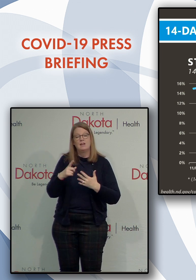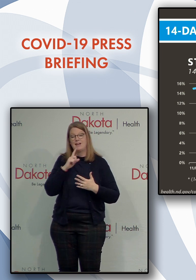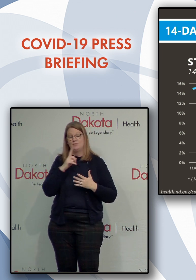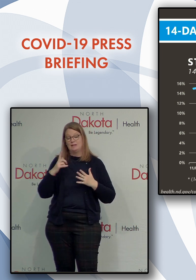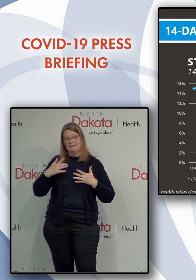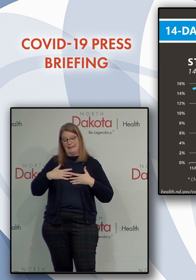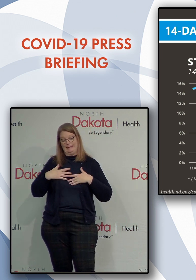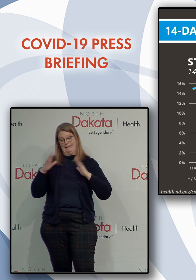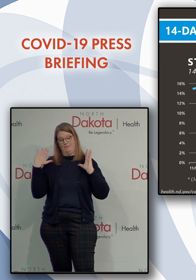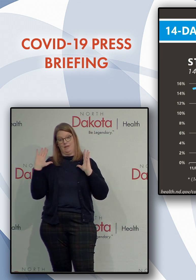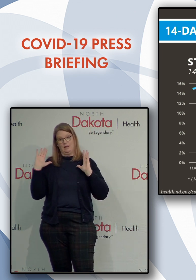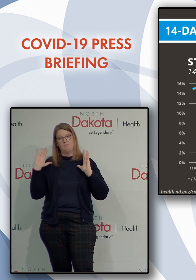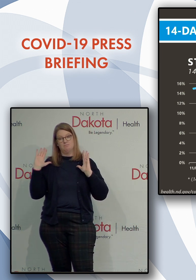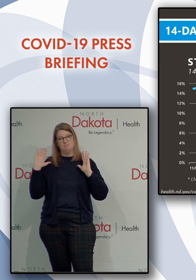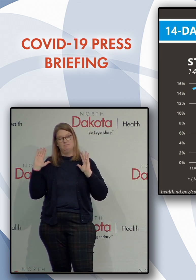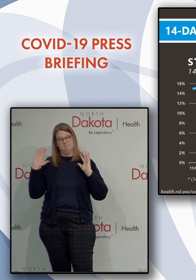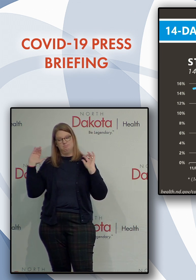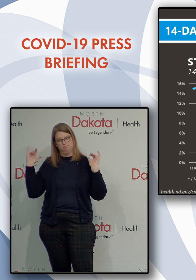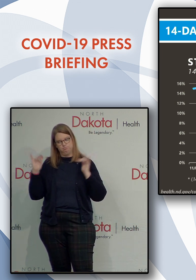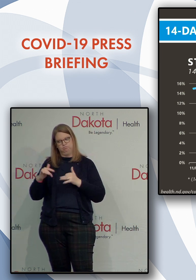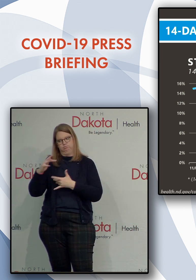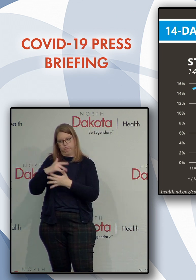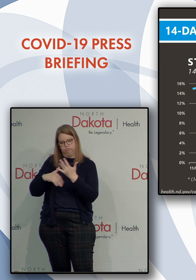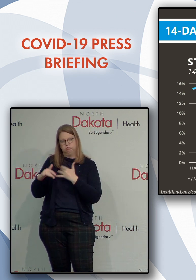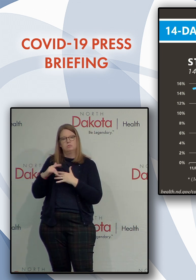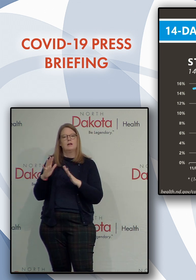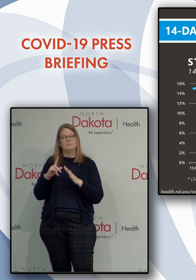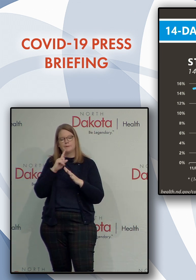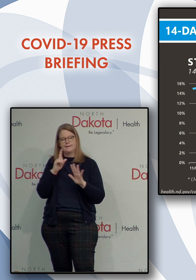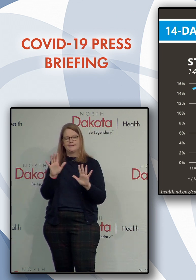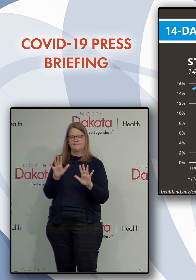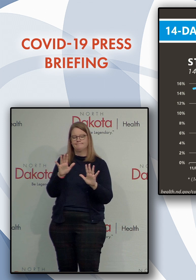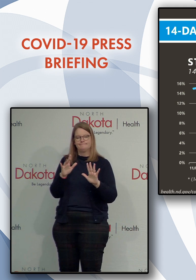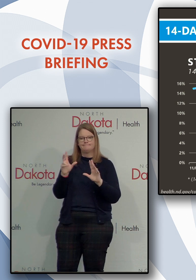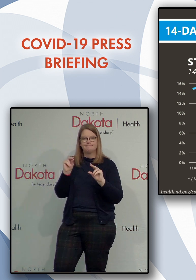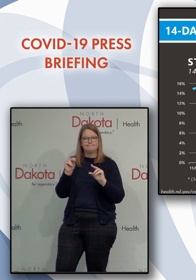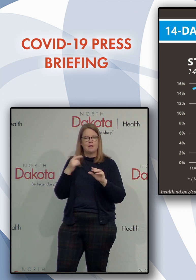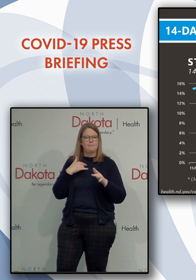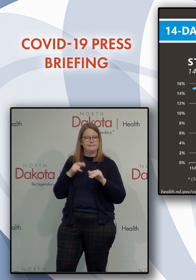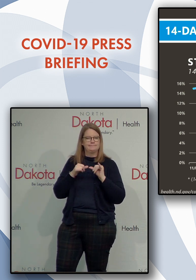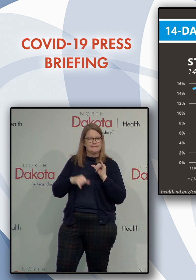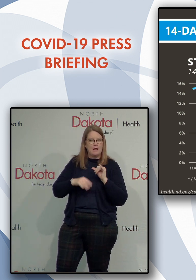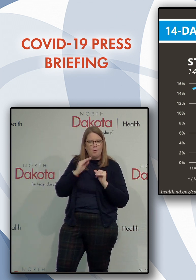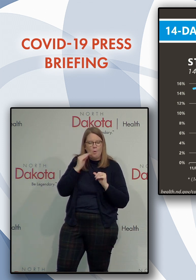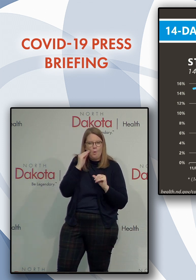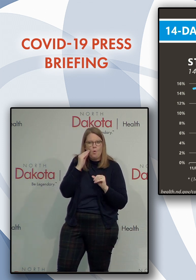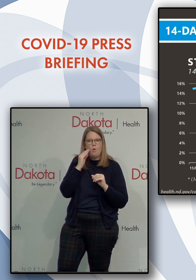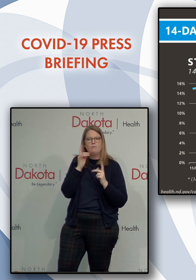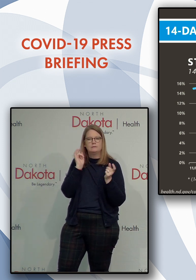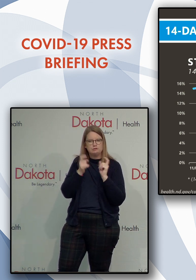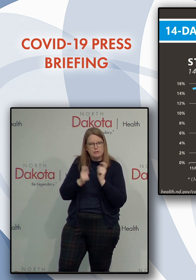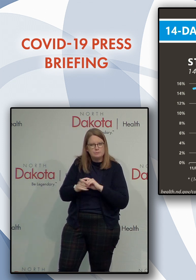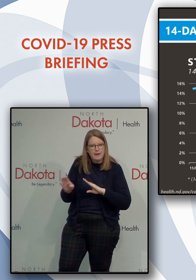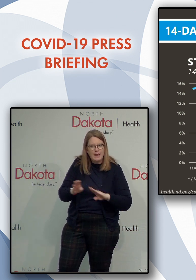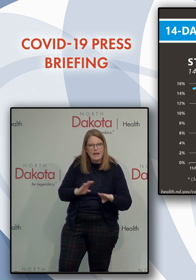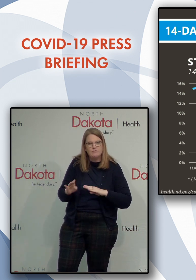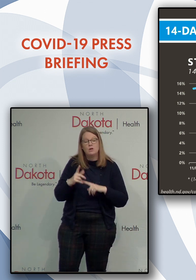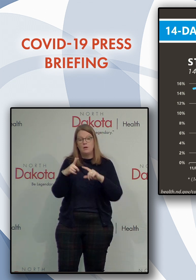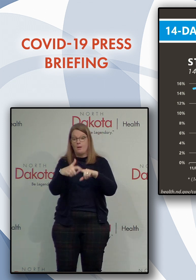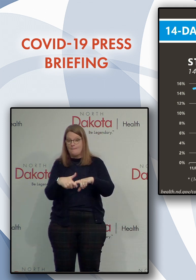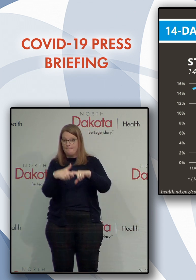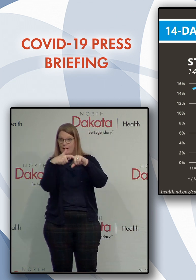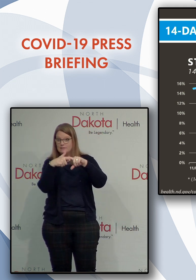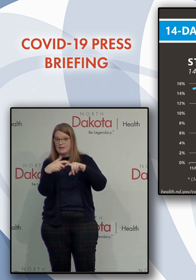made, being able to make some changes in terms of taking a bit of a pause on high school sports